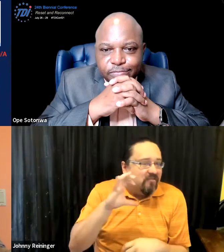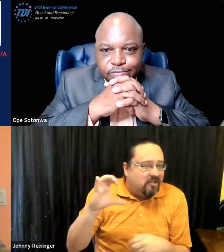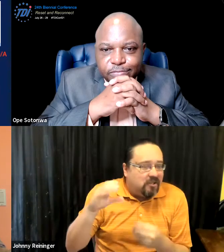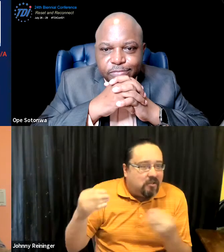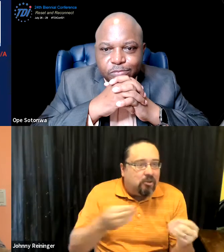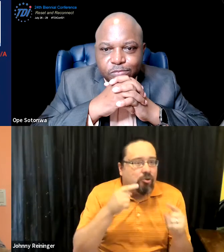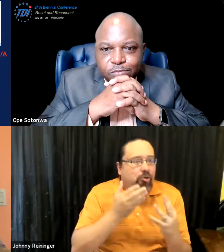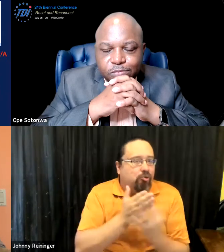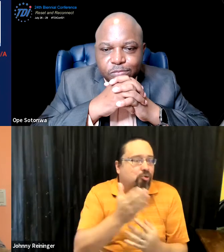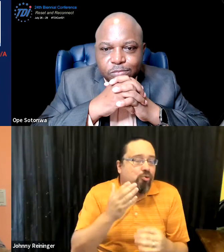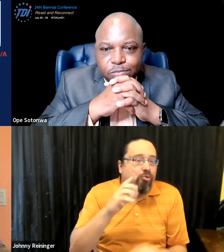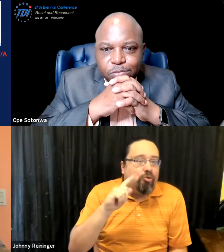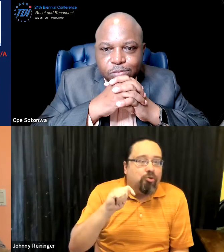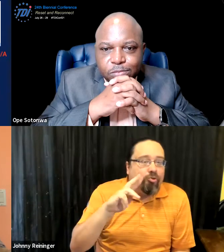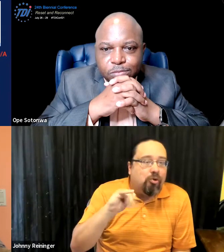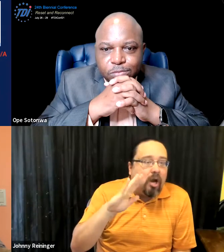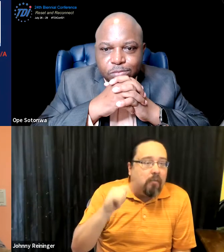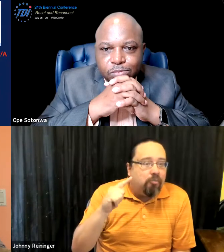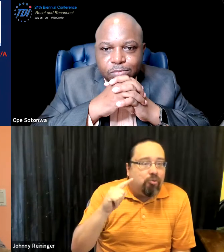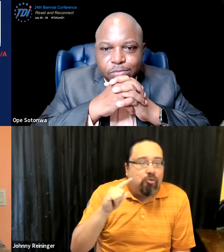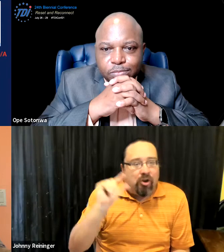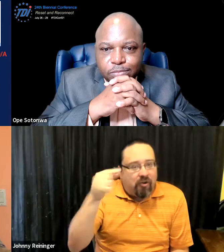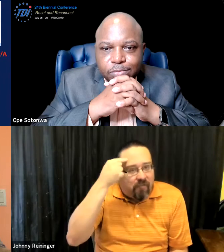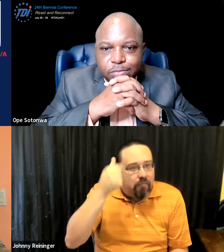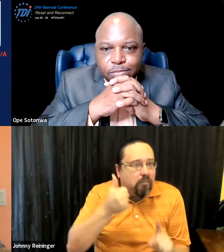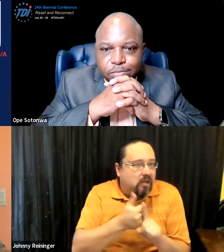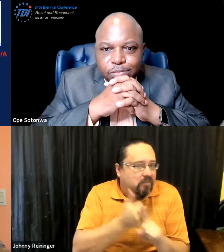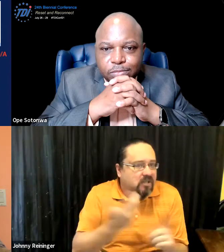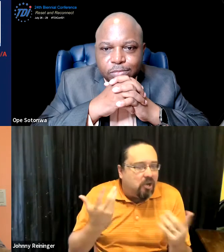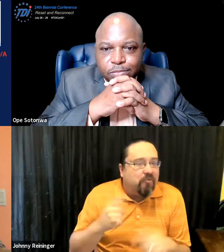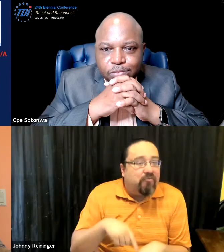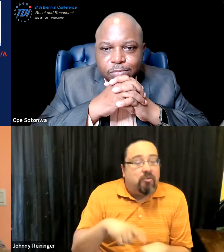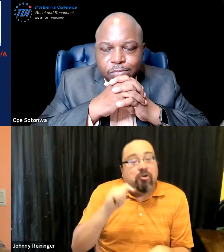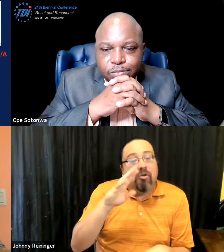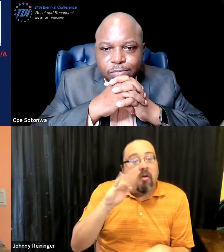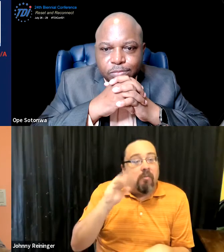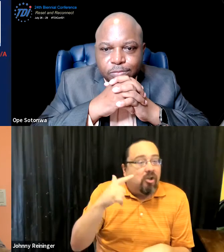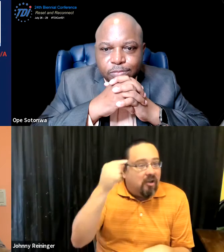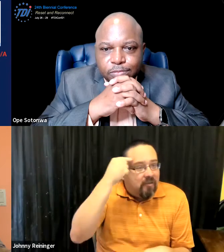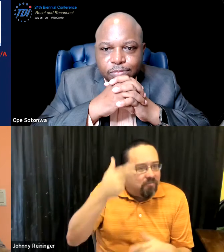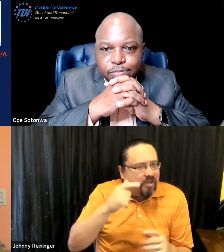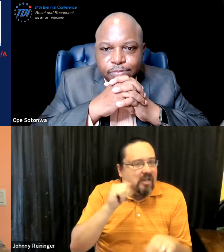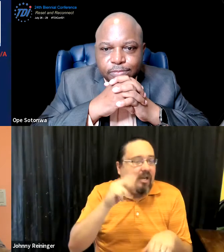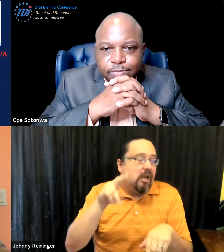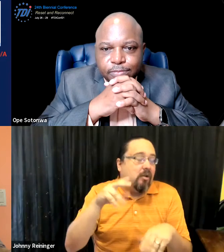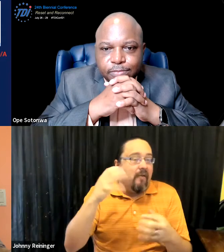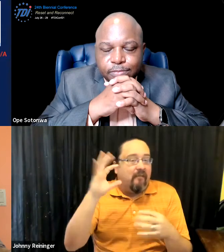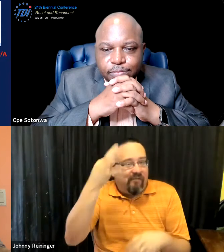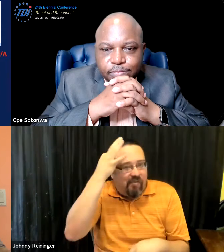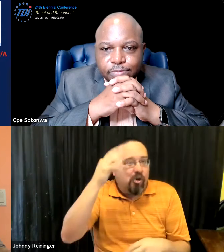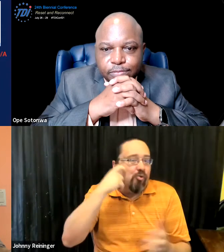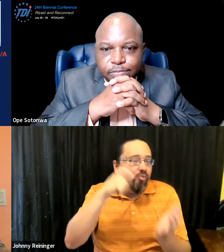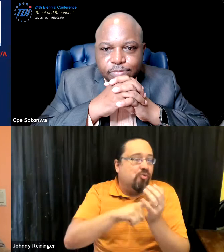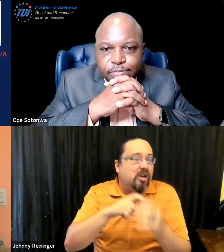that's being passed on from the FCC through the tribal government is not